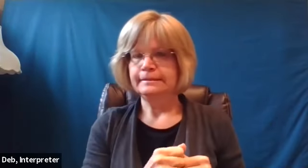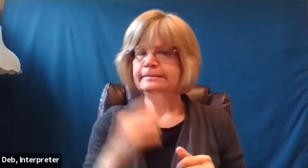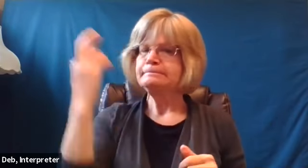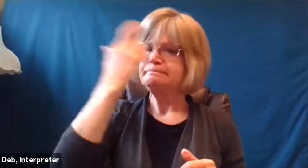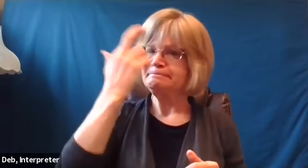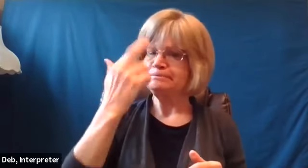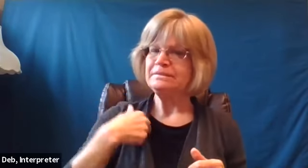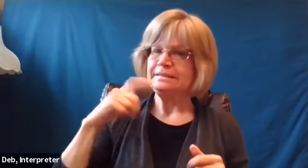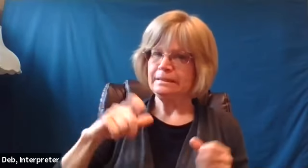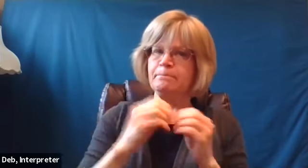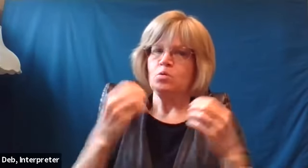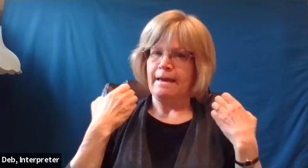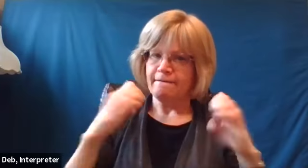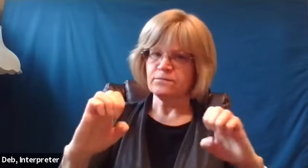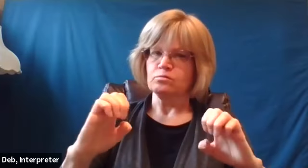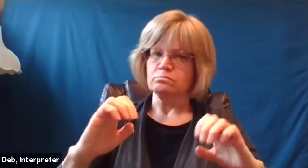life.